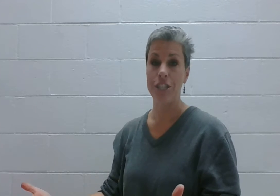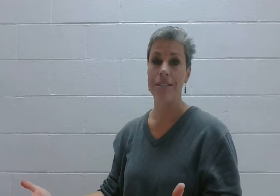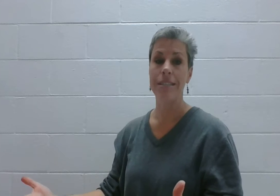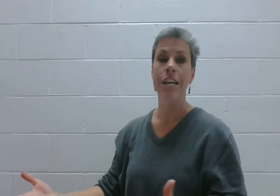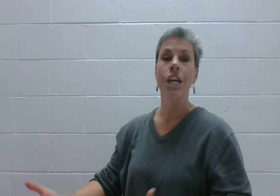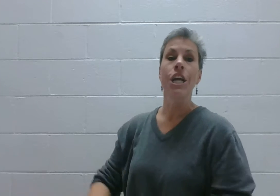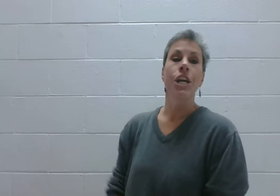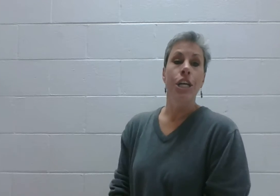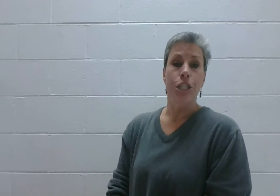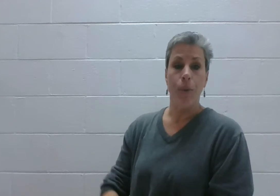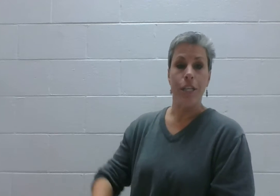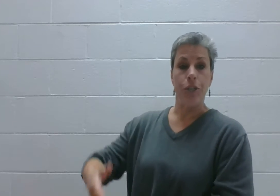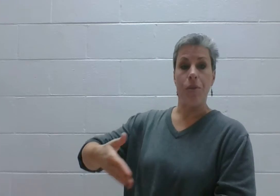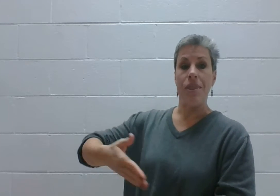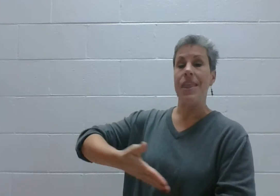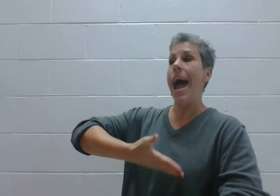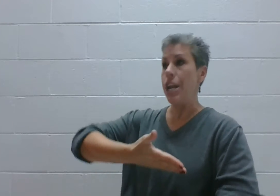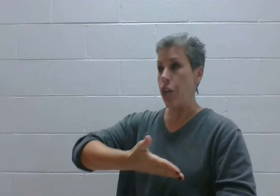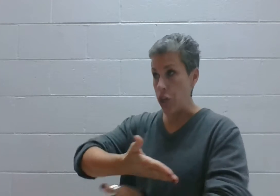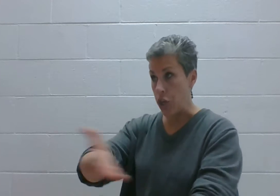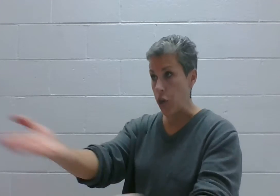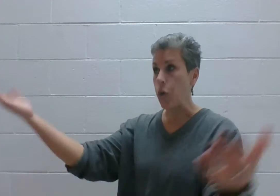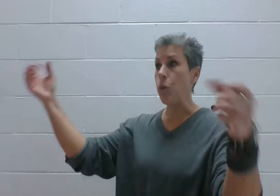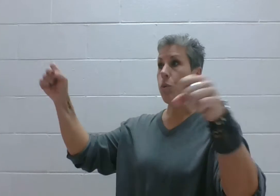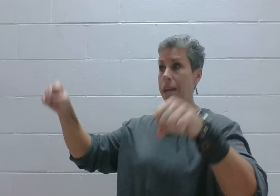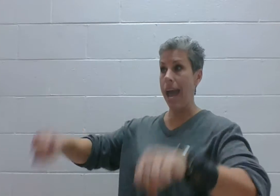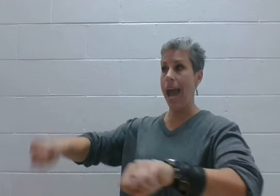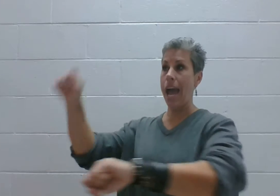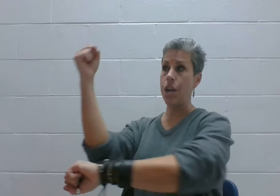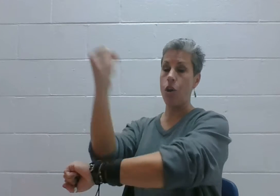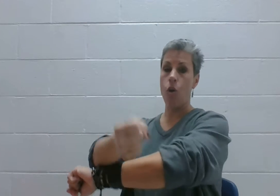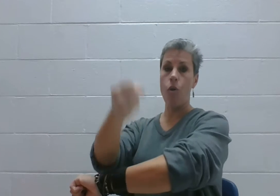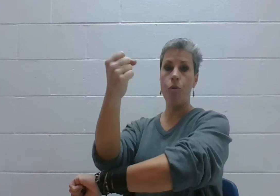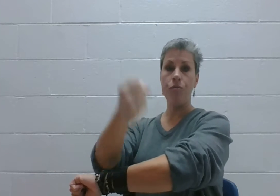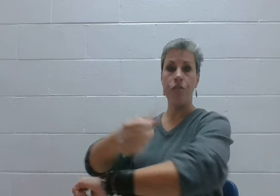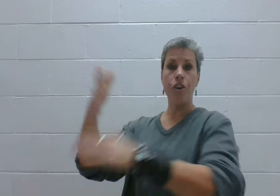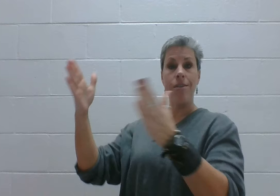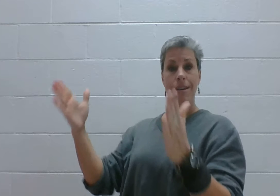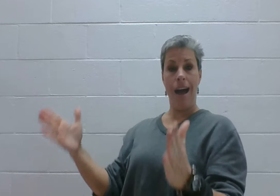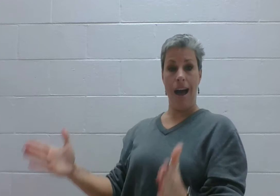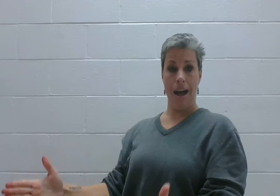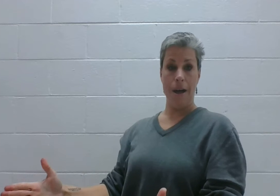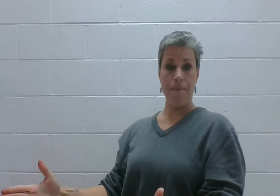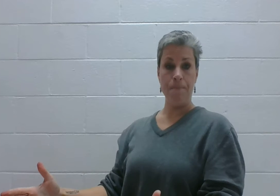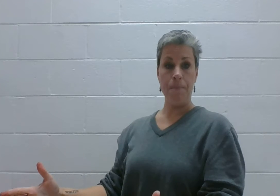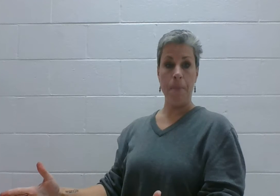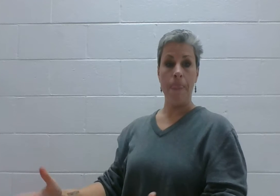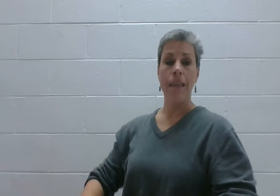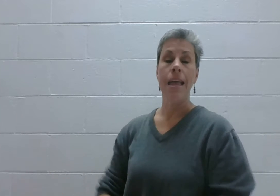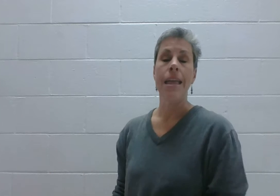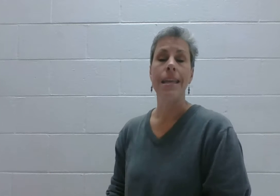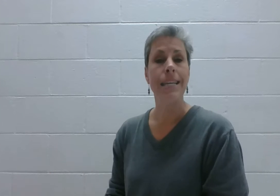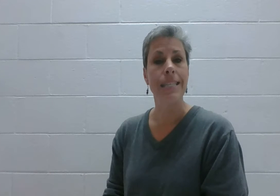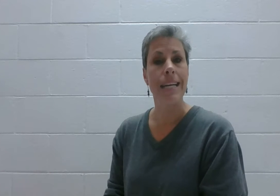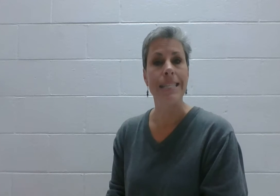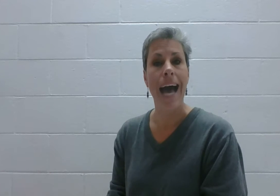challenges. So we do that you can overcome. The next line is